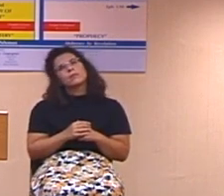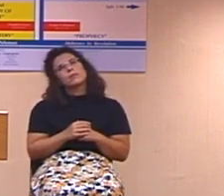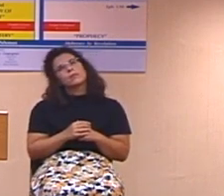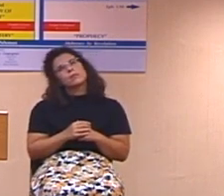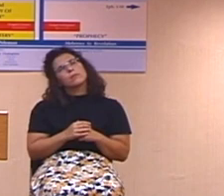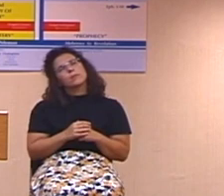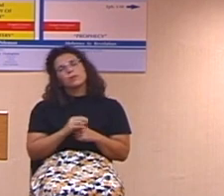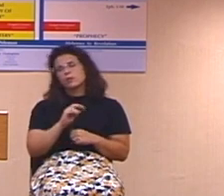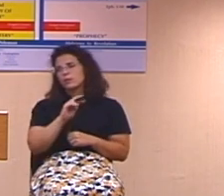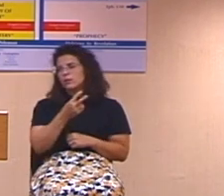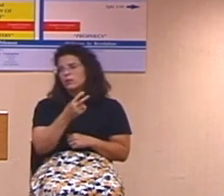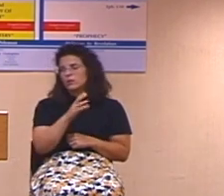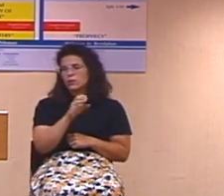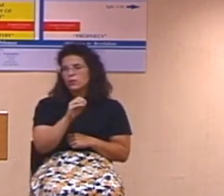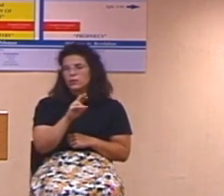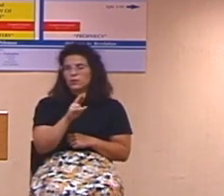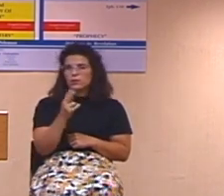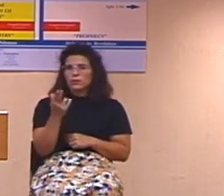2 Corinthians 13,